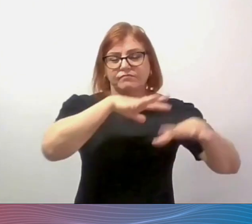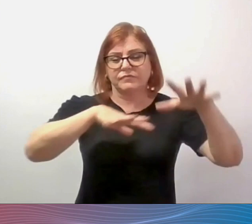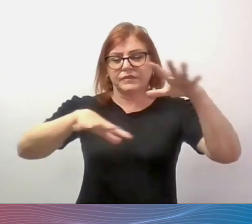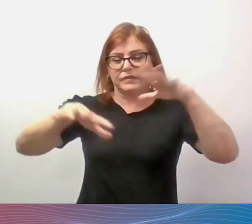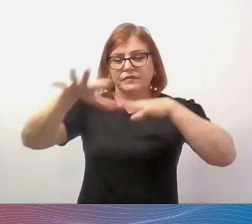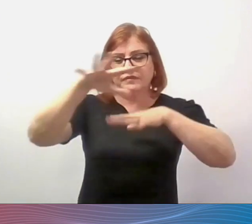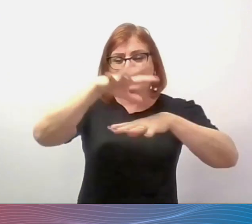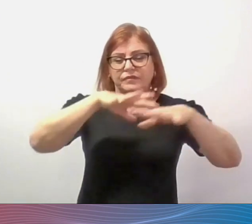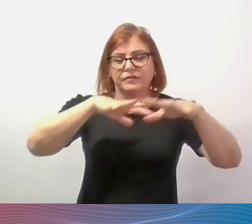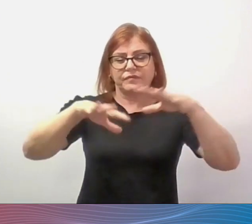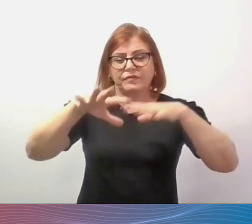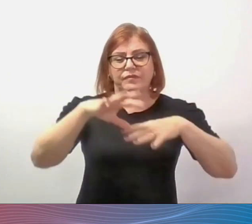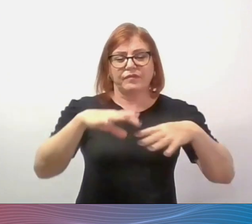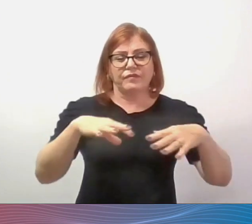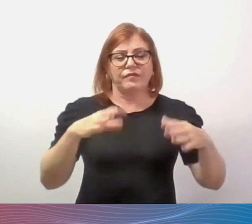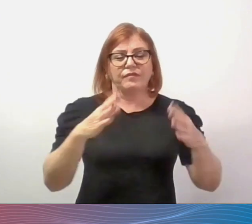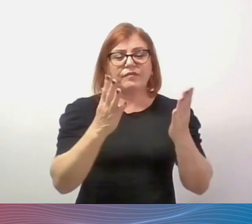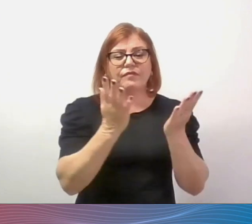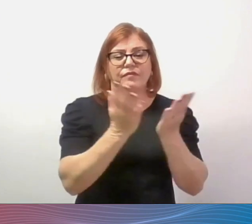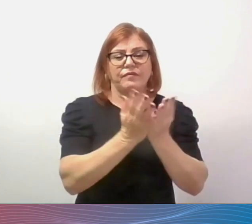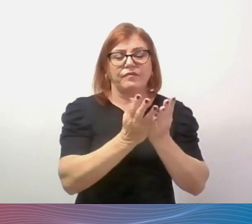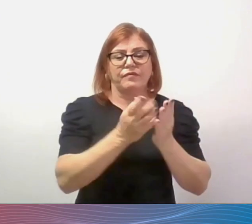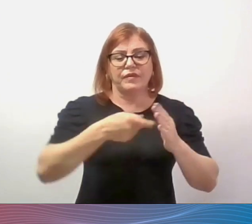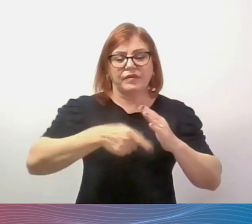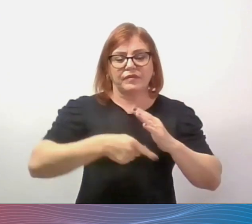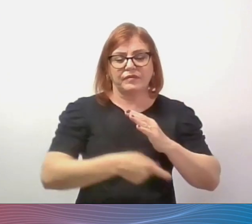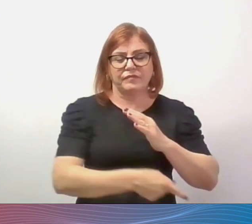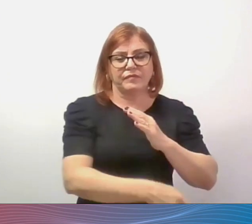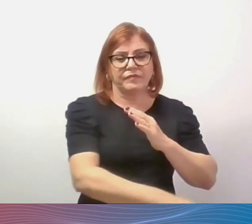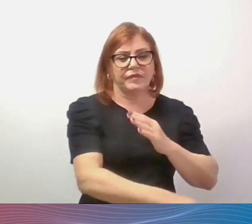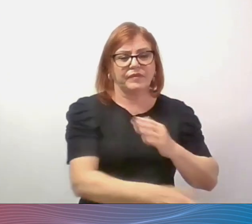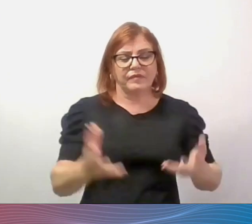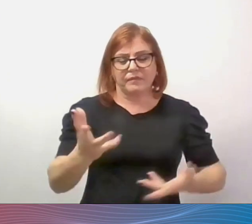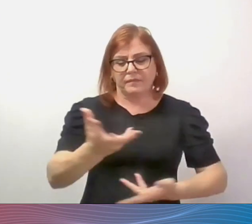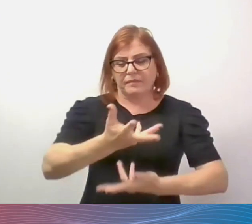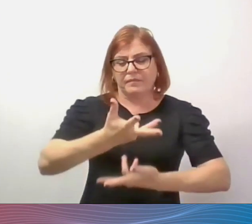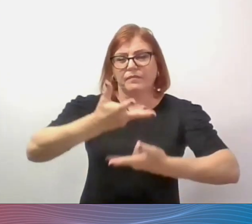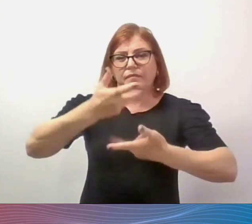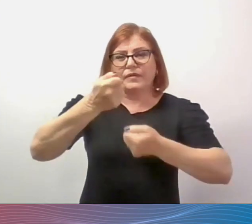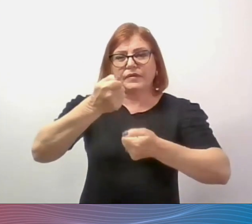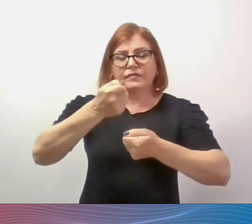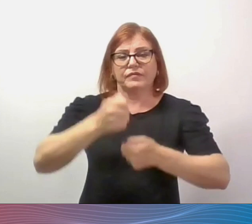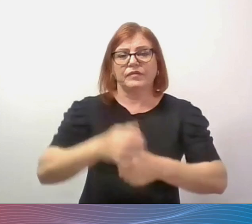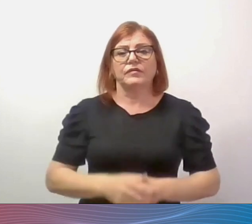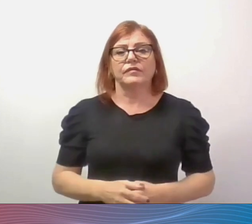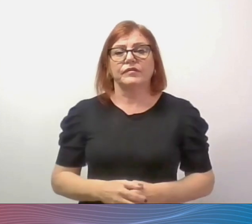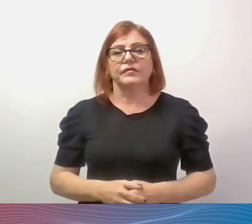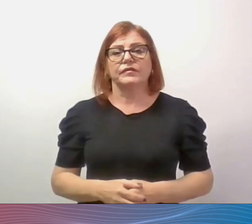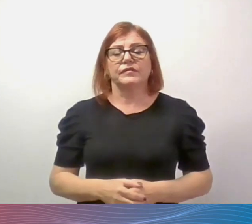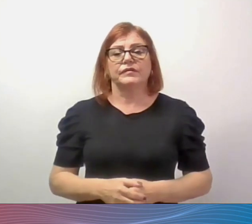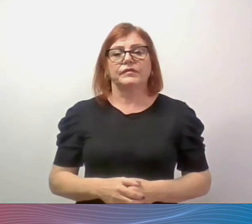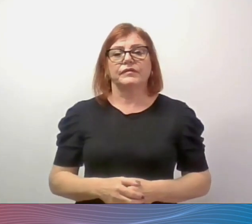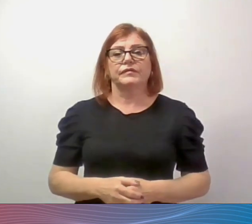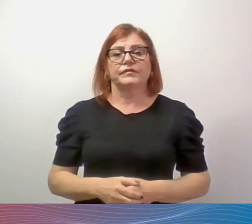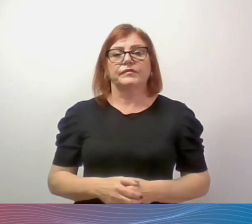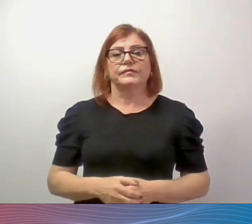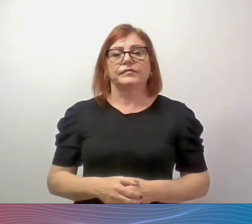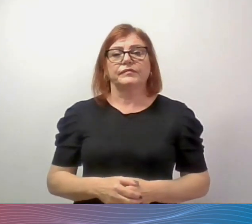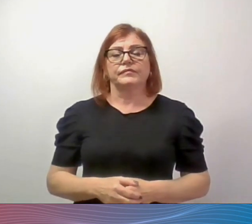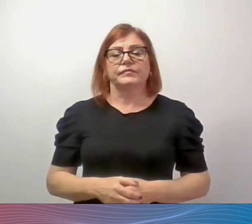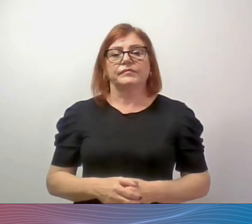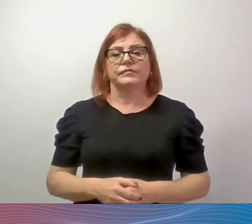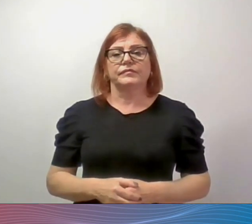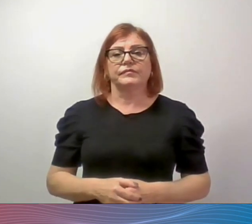maravilhosa. Amen. Dear saints, in the church life, we must be live in this sphere. This sphere of immersion in the word